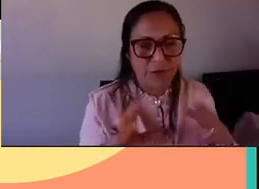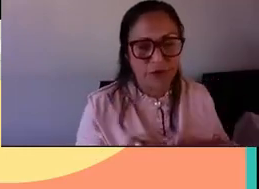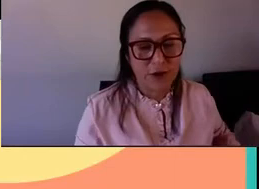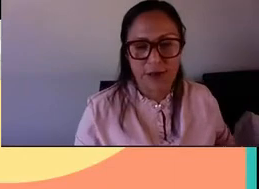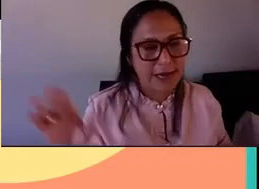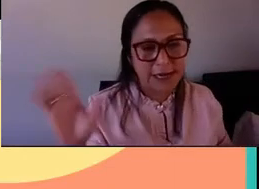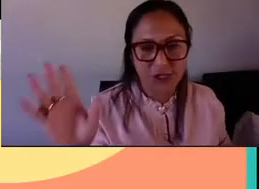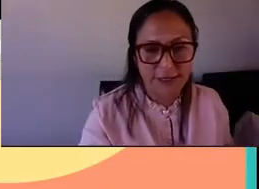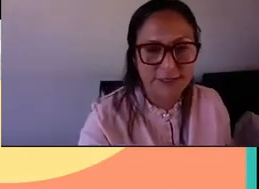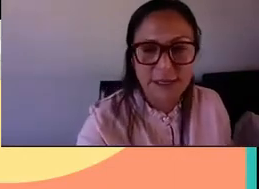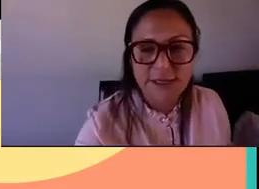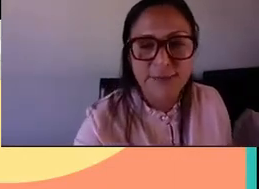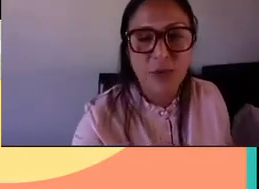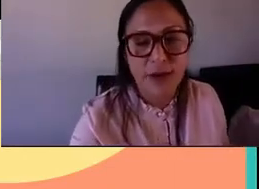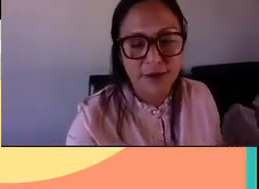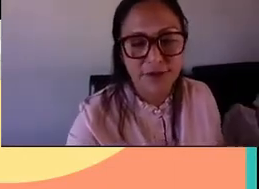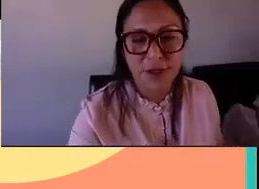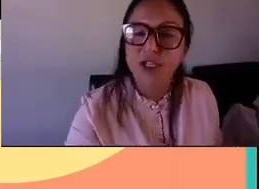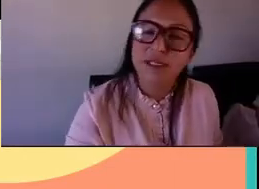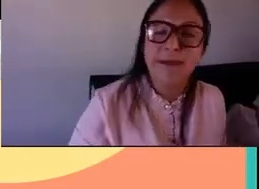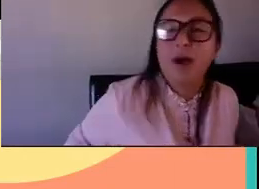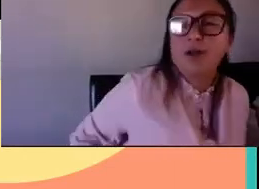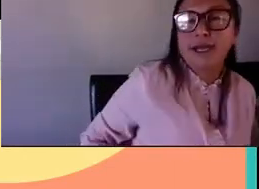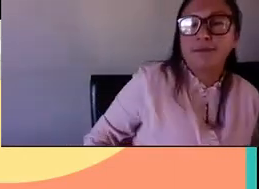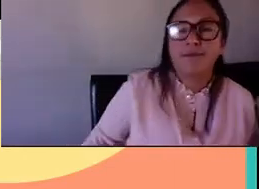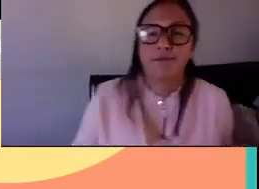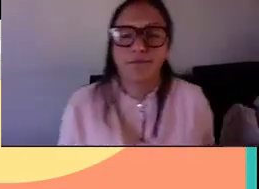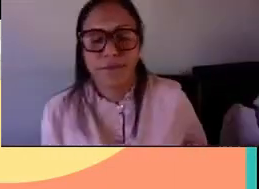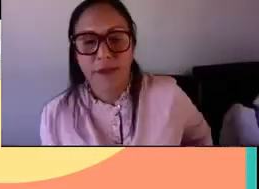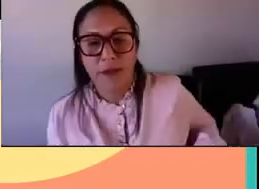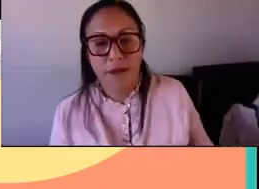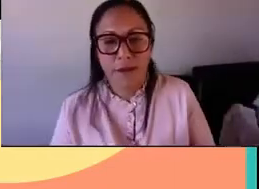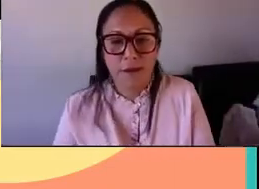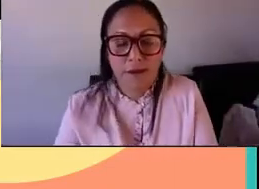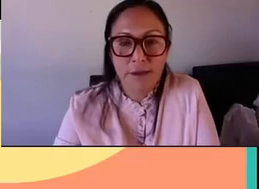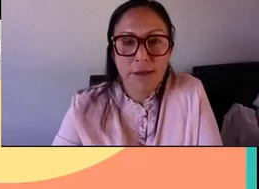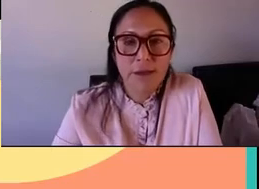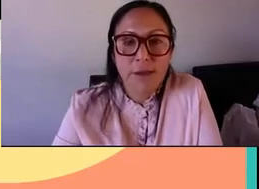wouldn't force it on any child, to be quite honest with you. Just keep modeling.